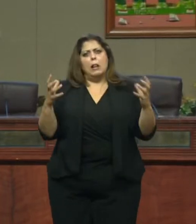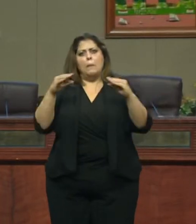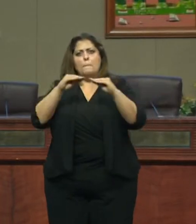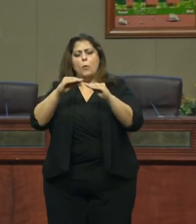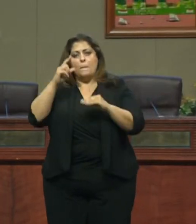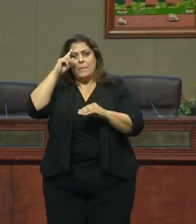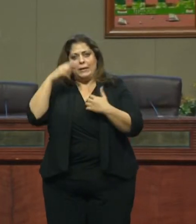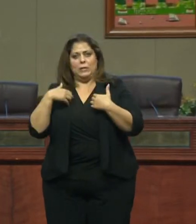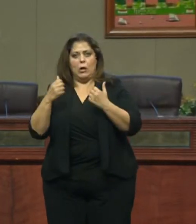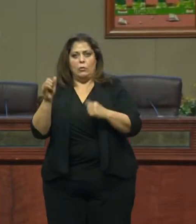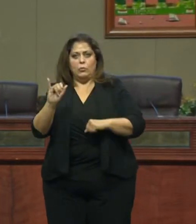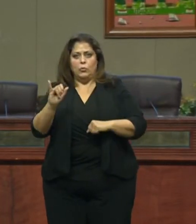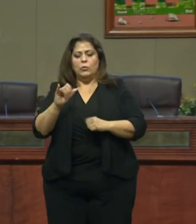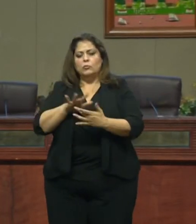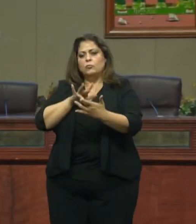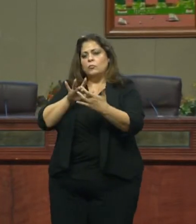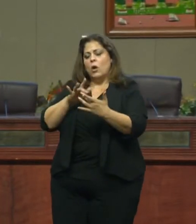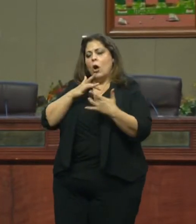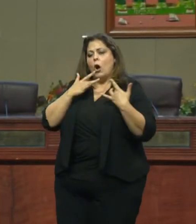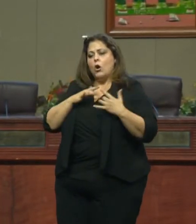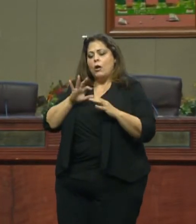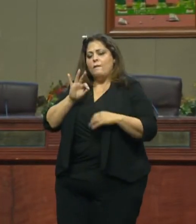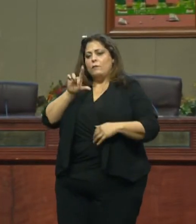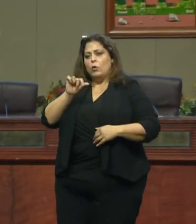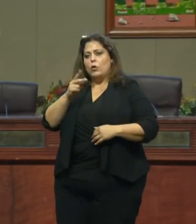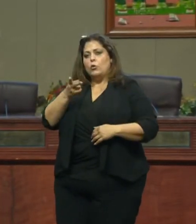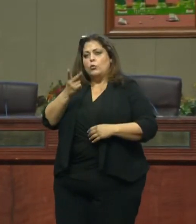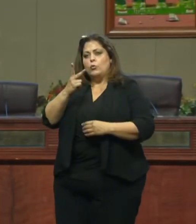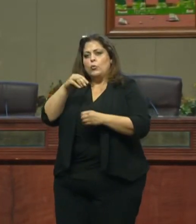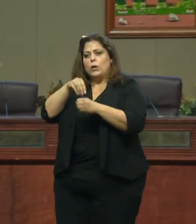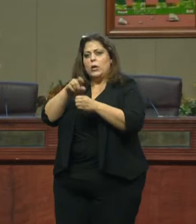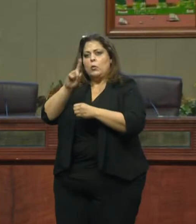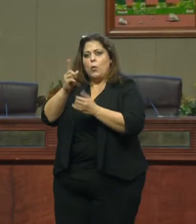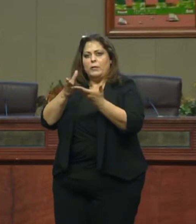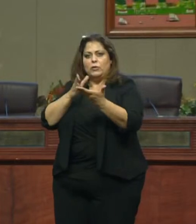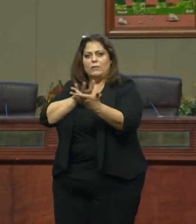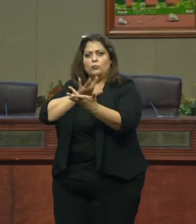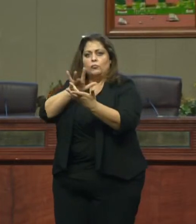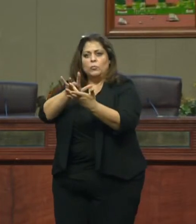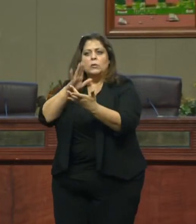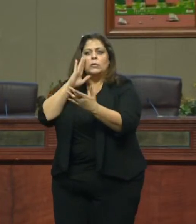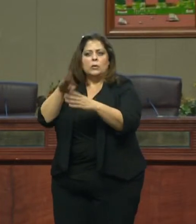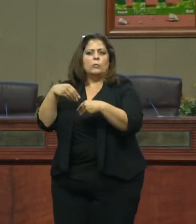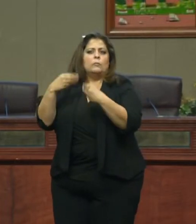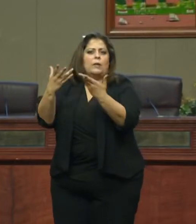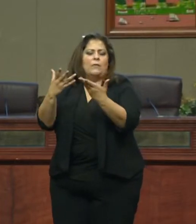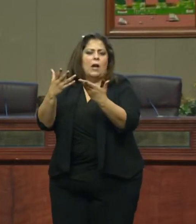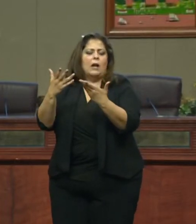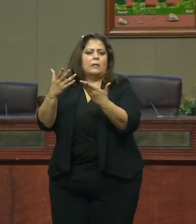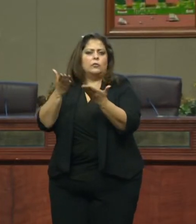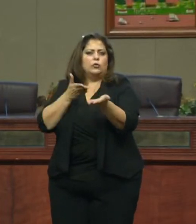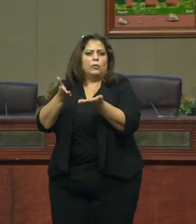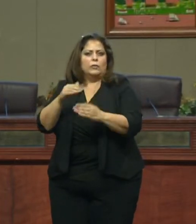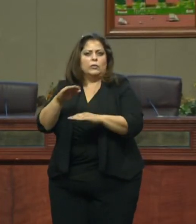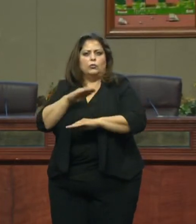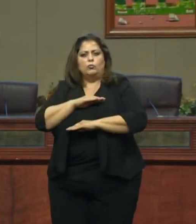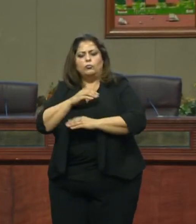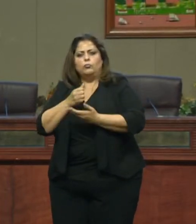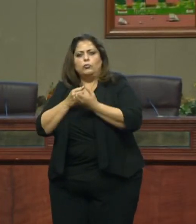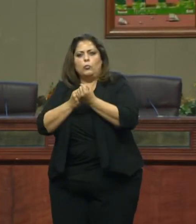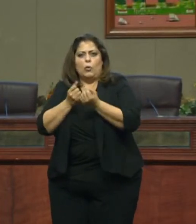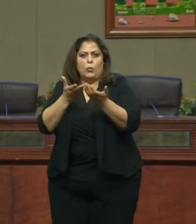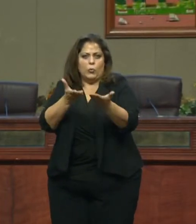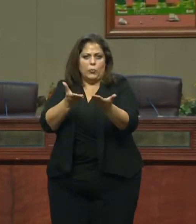you can reach out to Heart of Florida United Way's 211 service, and they'll connect you with support services to meet your needs. And